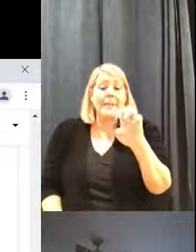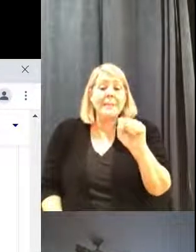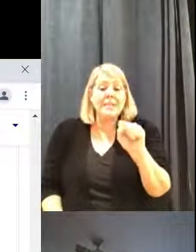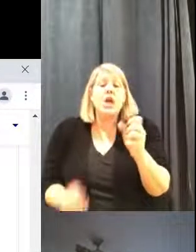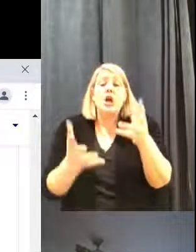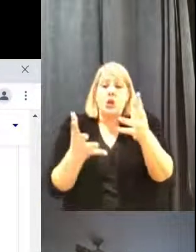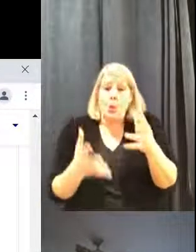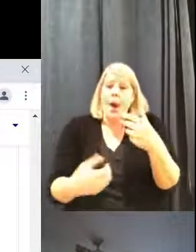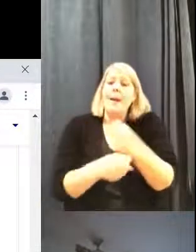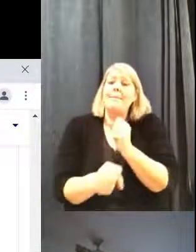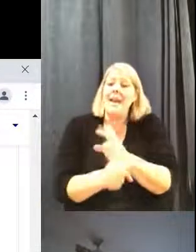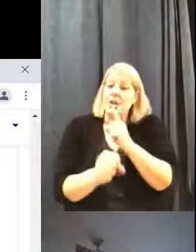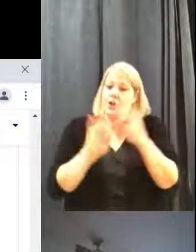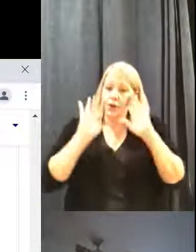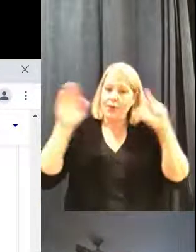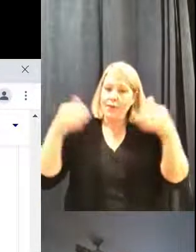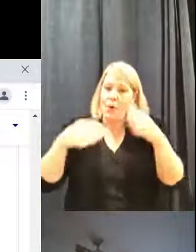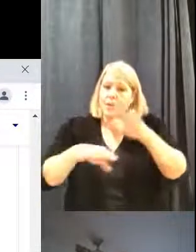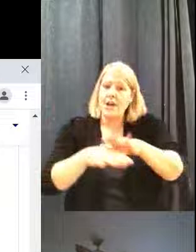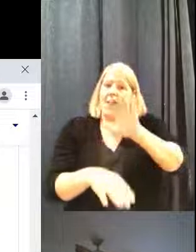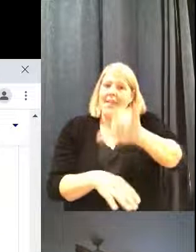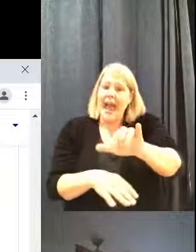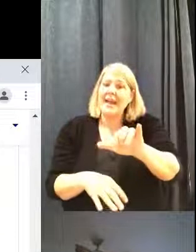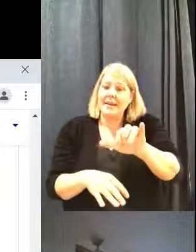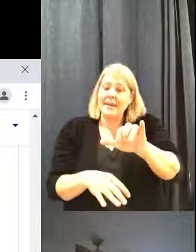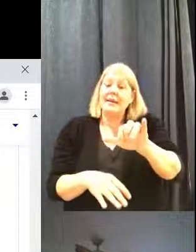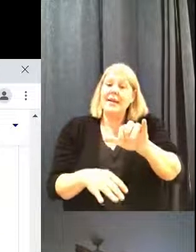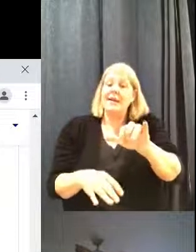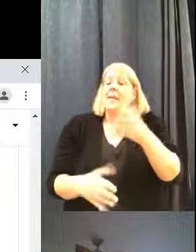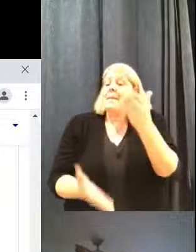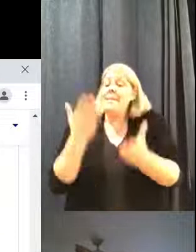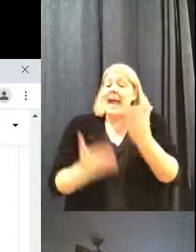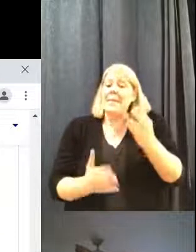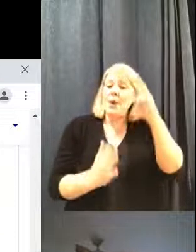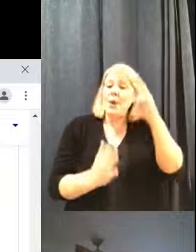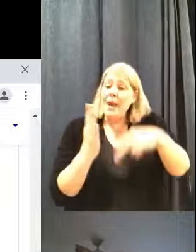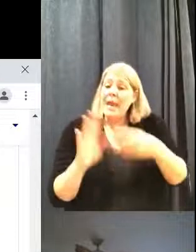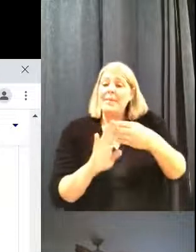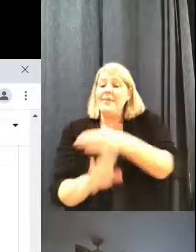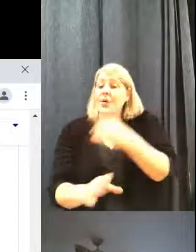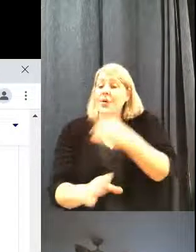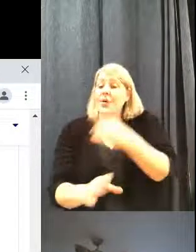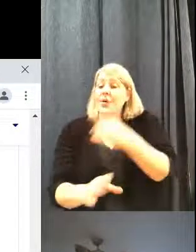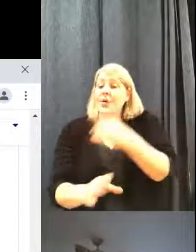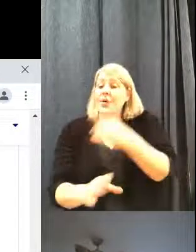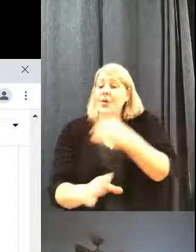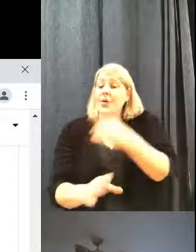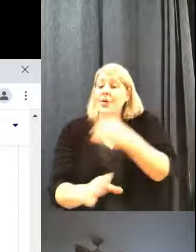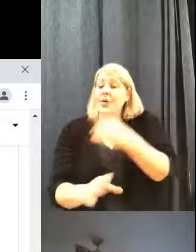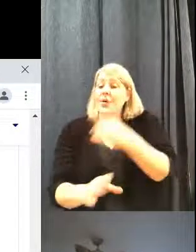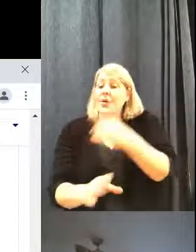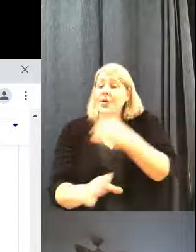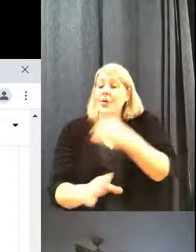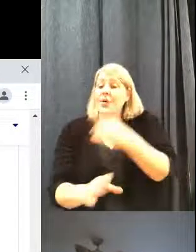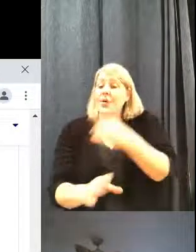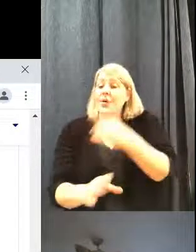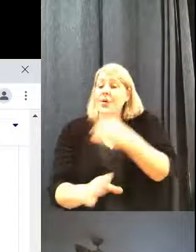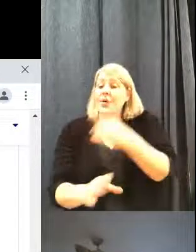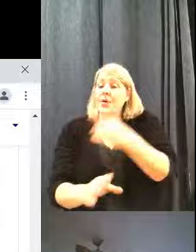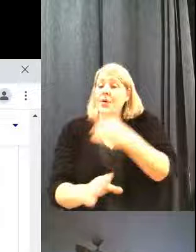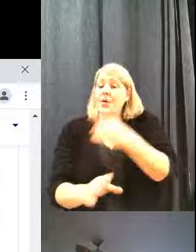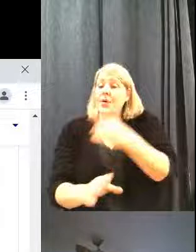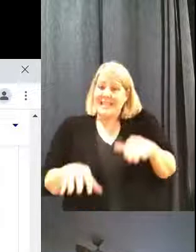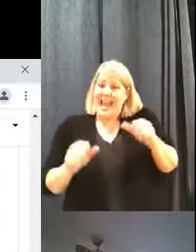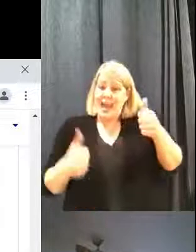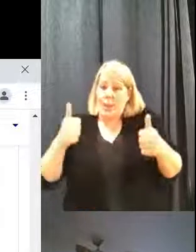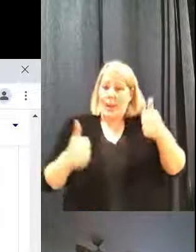at maybe before you decide which staff are going to take which courses. And it gives you some of the courses will have